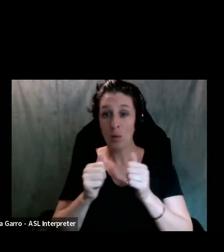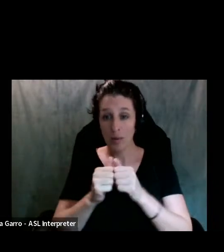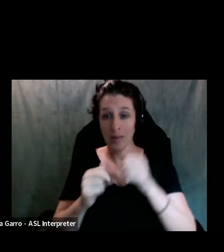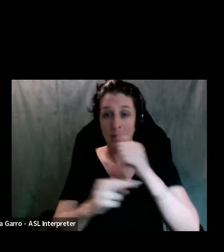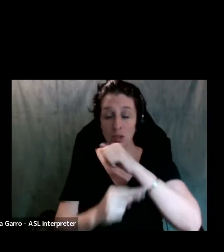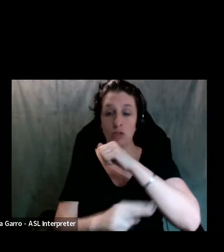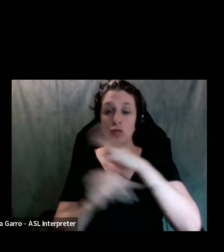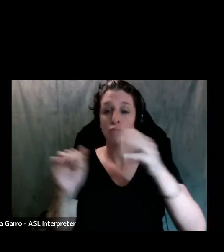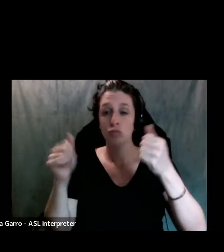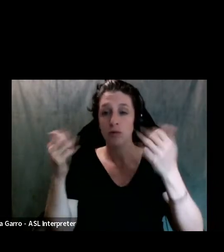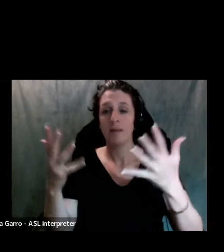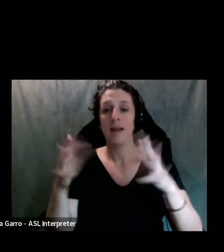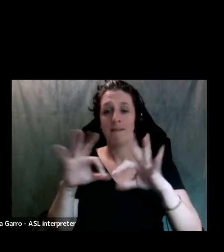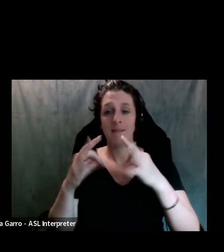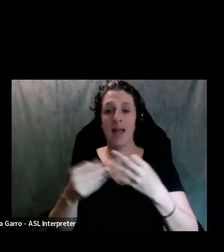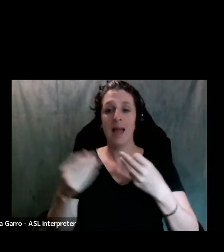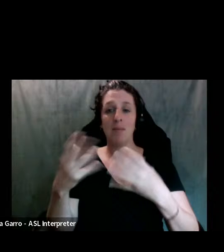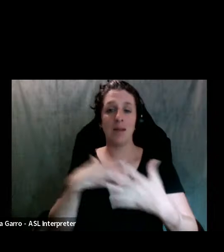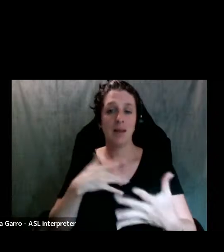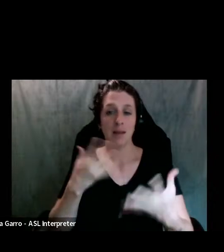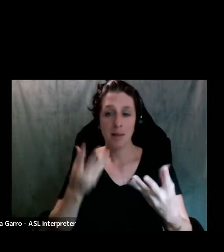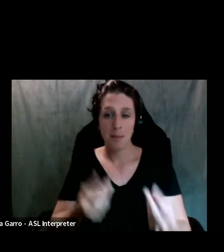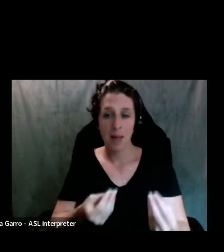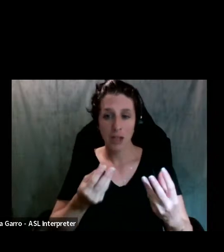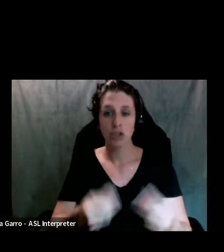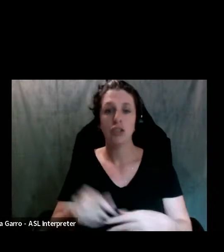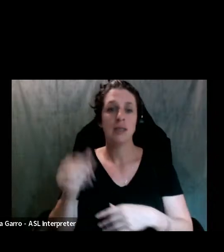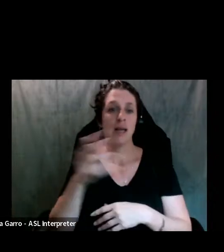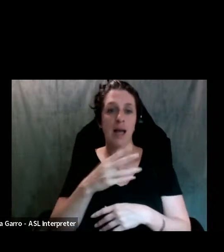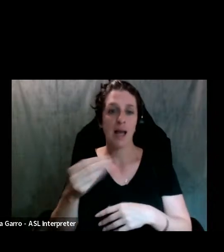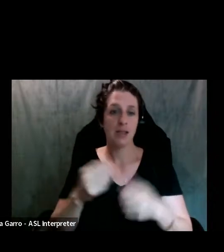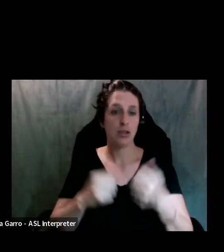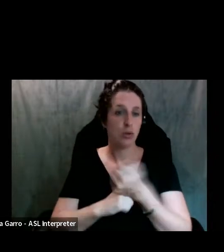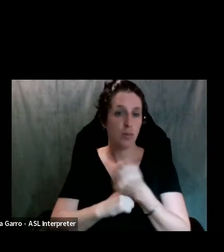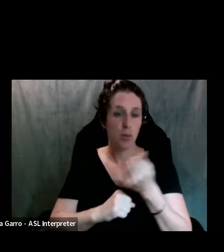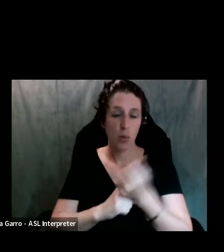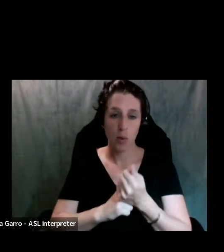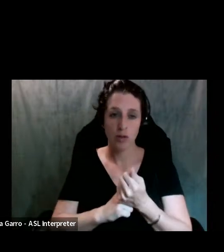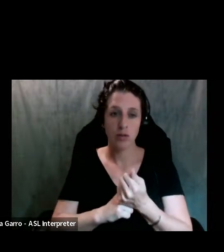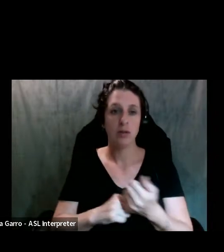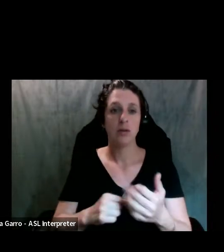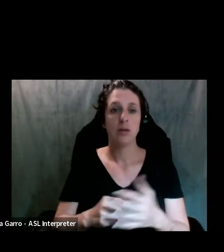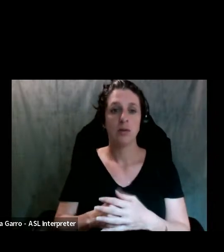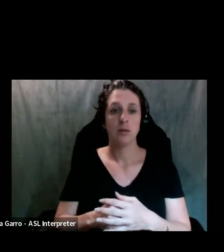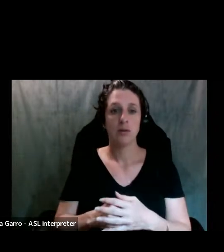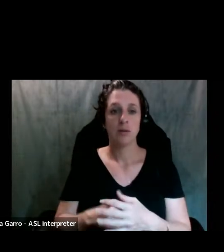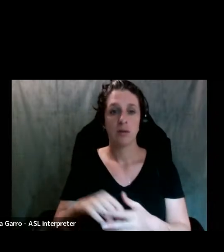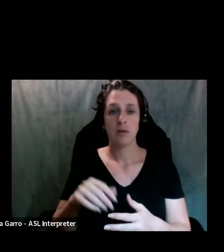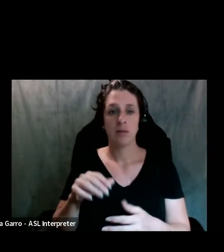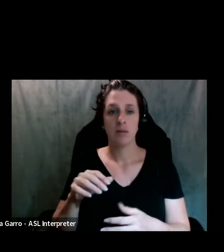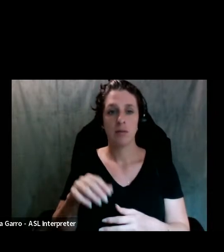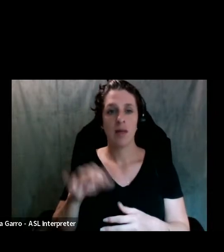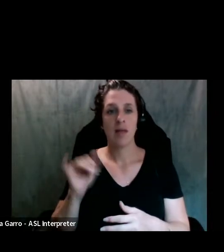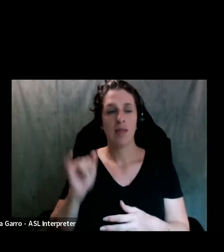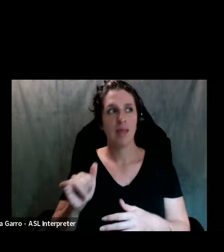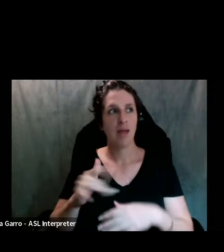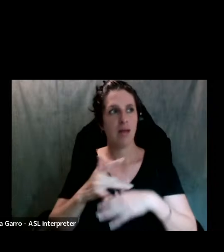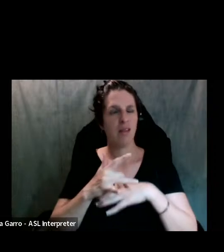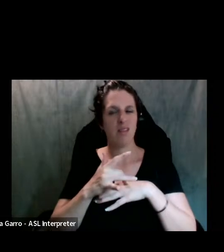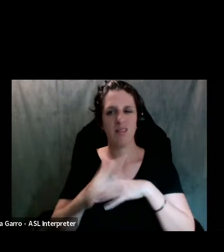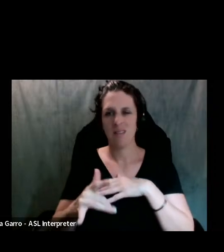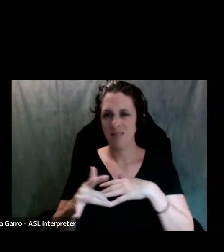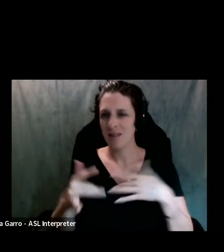and provided that compassion and that support. So that void gets a little